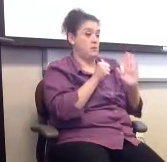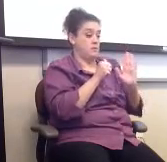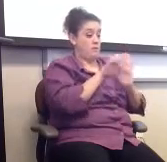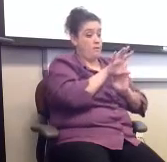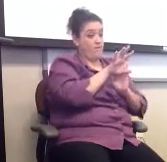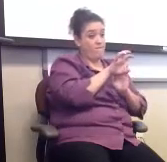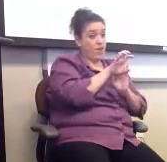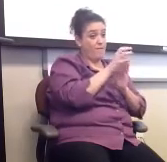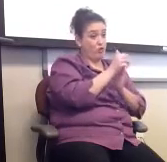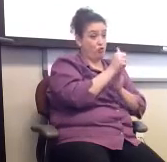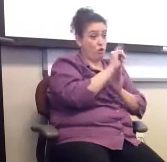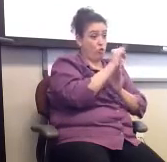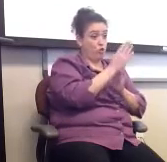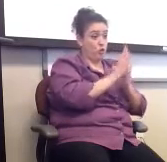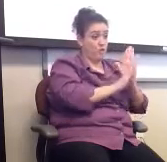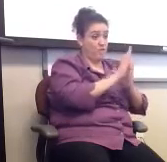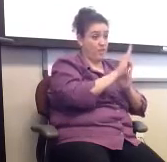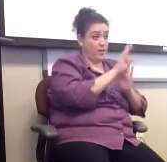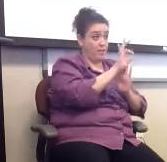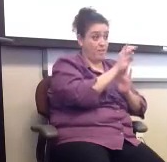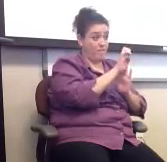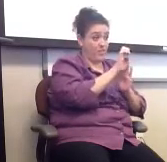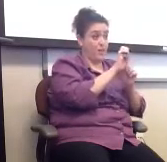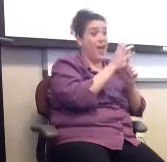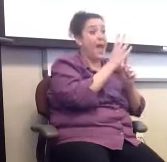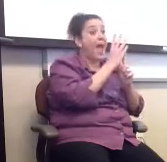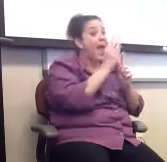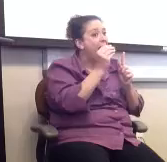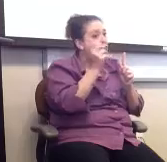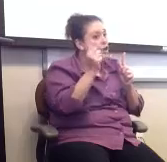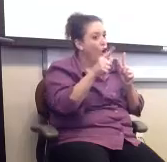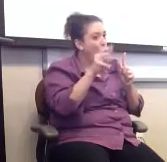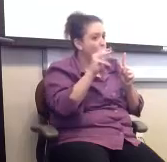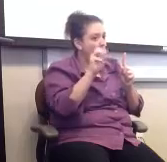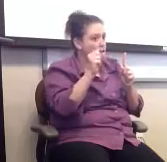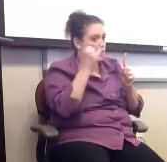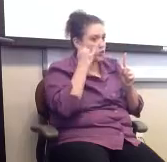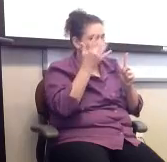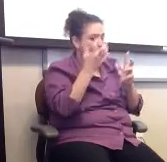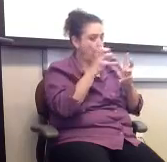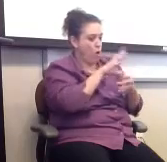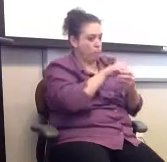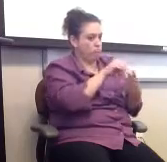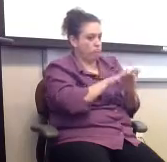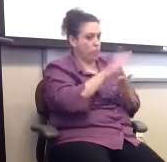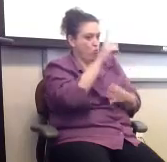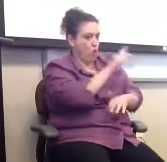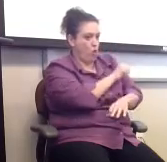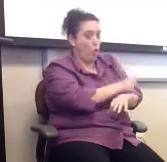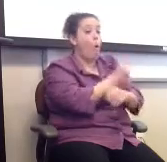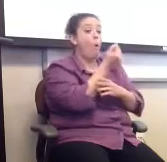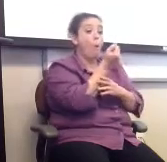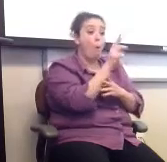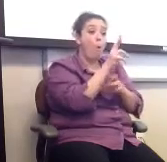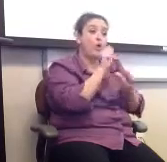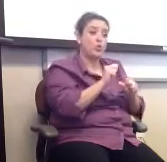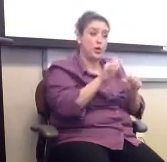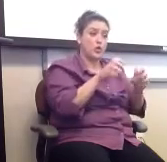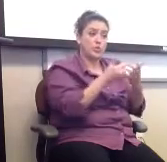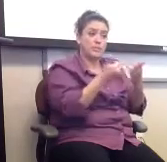$500 job development fee and all the milestones if you wanted to, or you can authorize for the milestones separately, depending